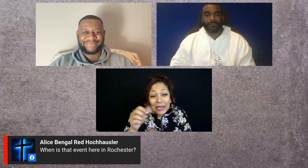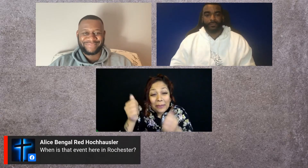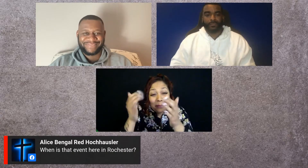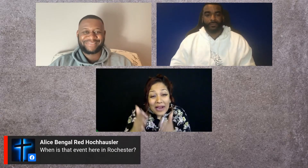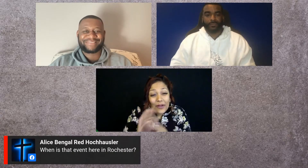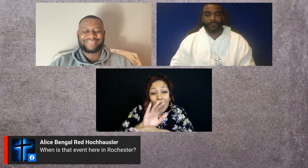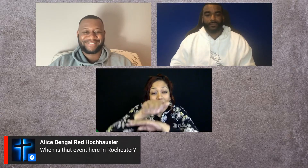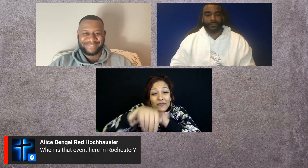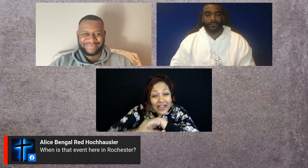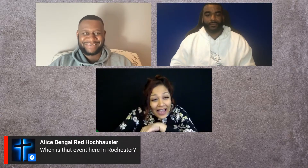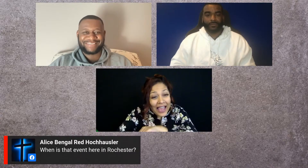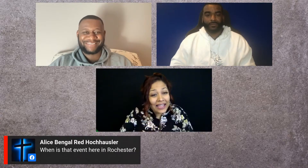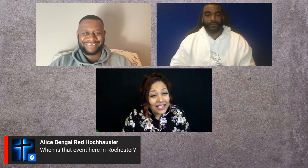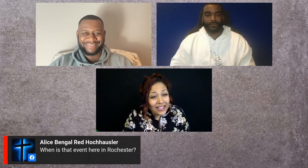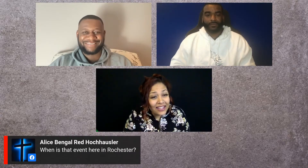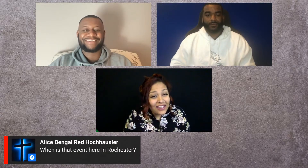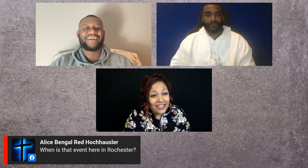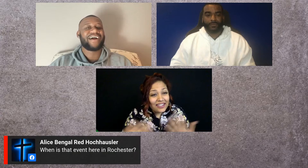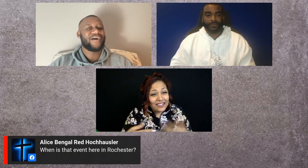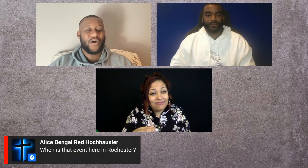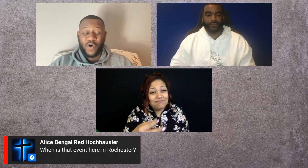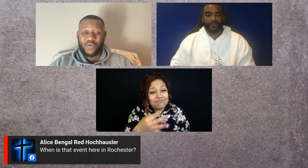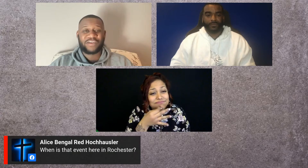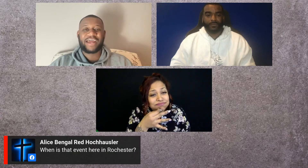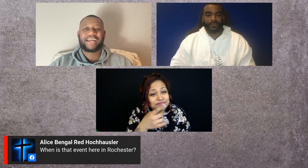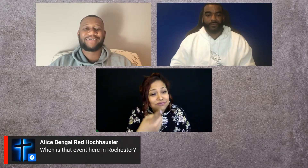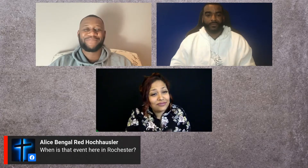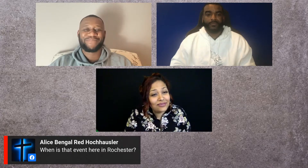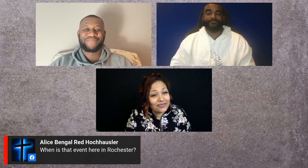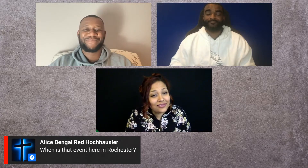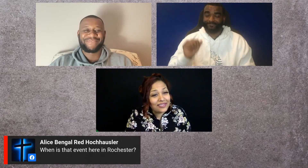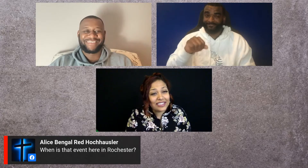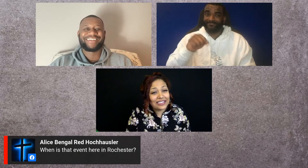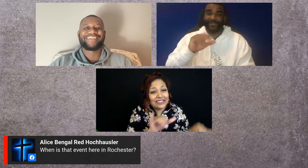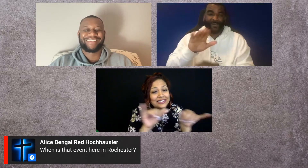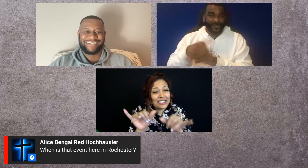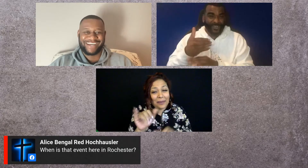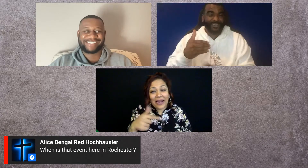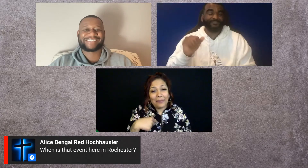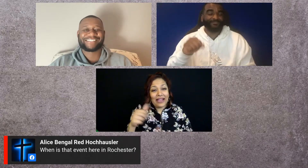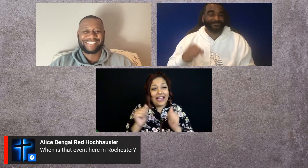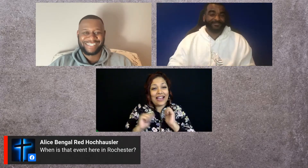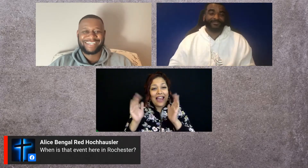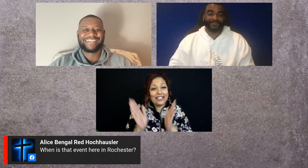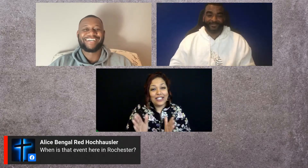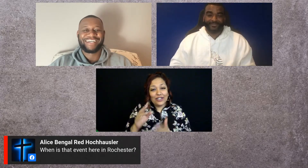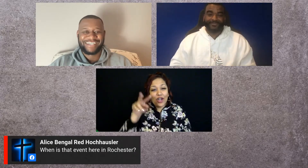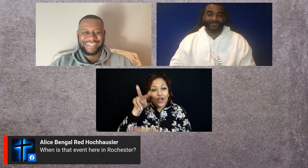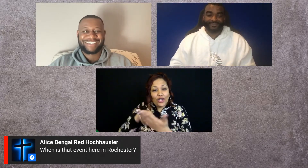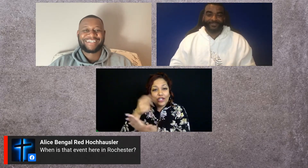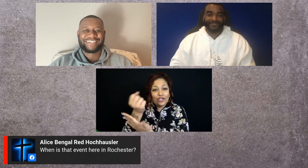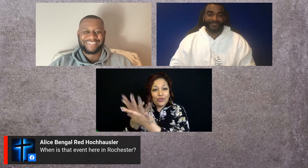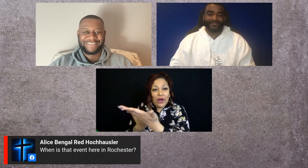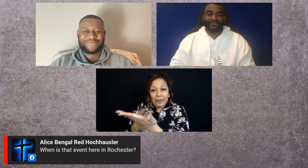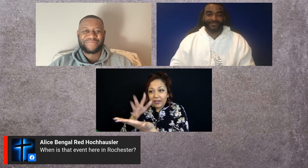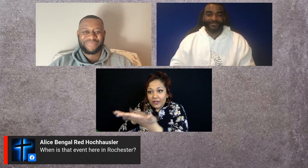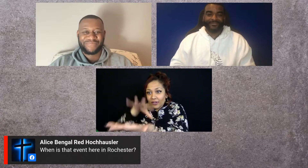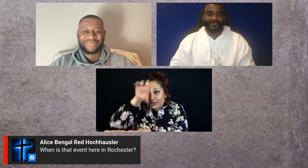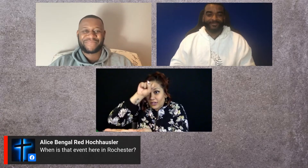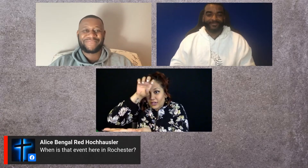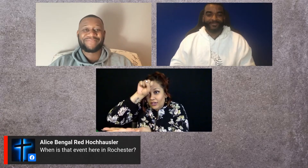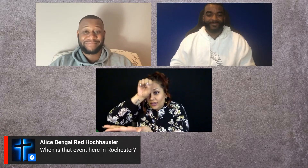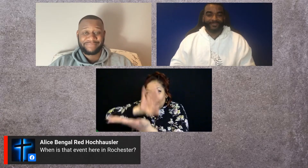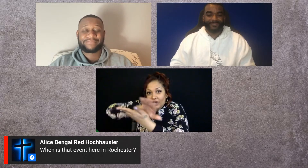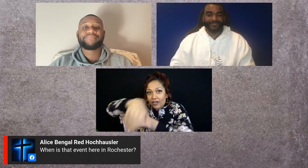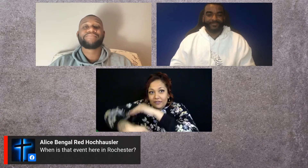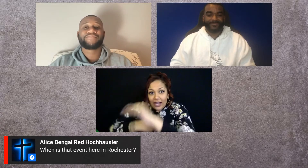Wow, you got to memorize 60 plays overnight? Overnight. Yes. It's like being an actress, you know, when you're